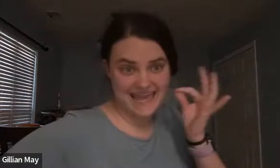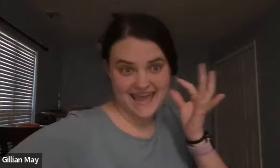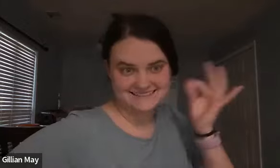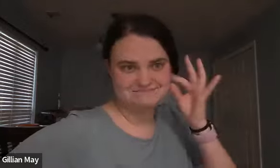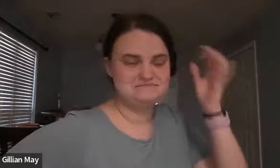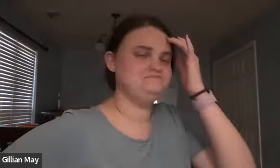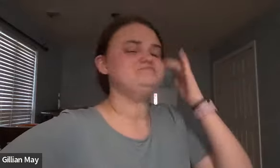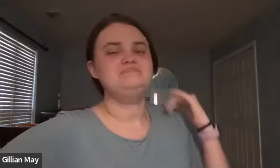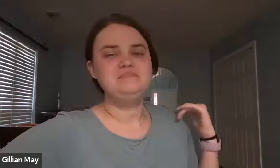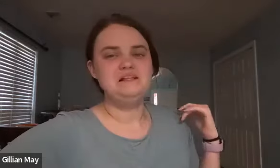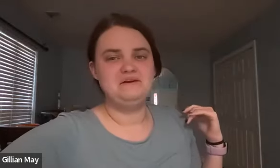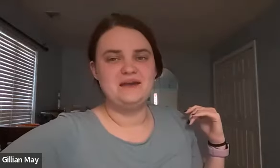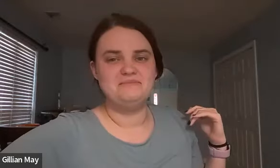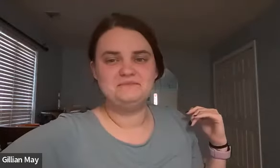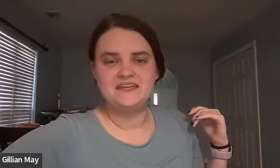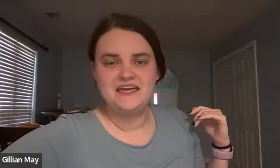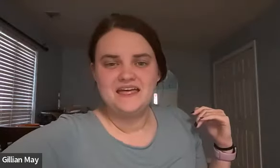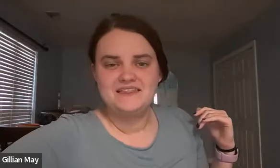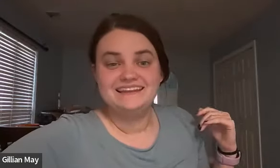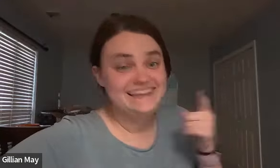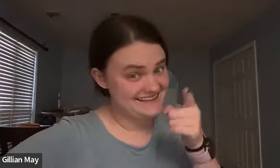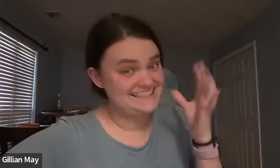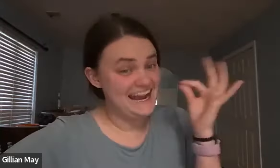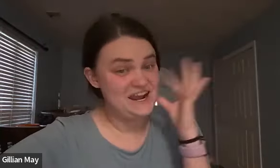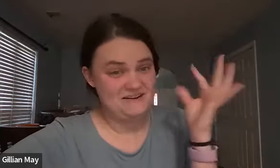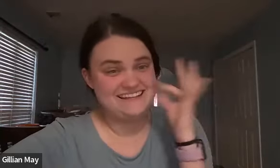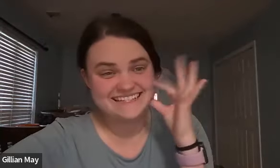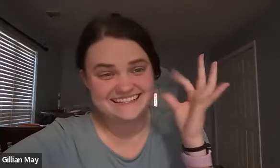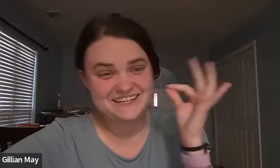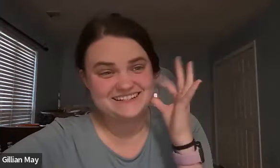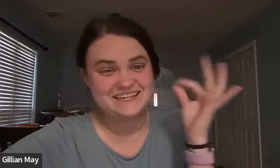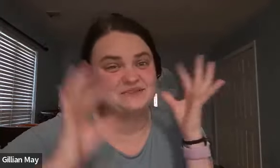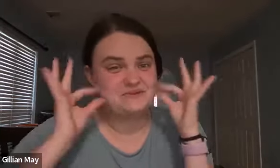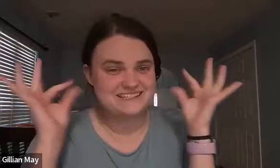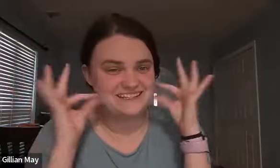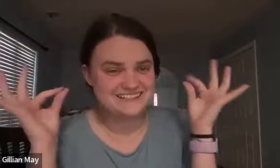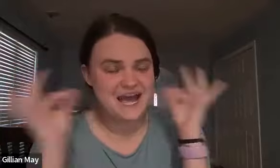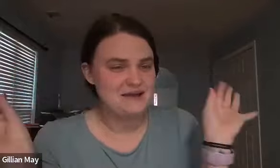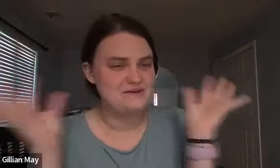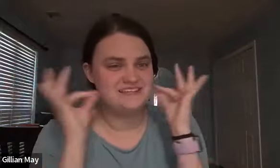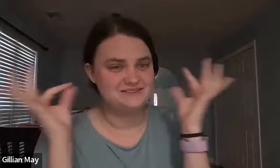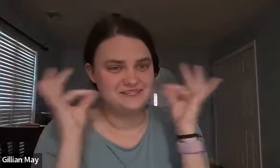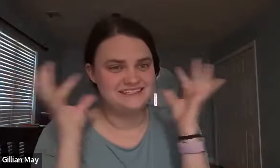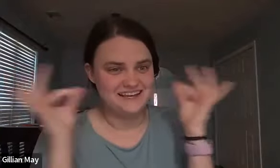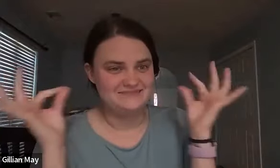cat. Okay. Yes, I know. Isn't it the cutest thing with the whiskers? I'm obsessed with this sign for